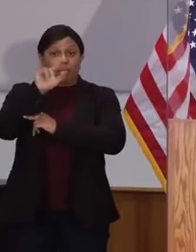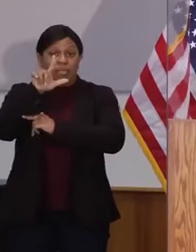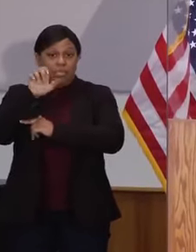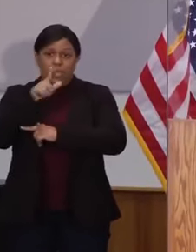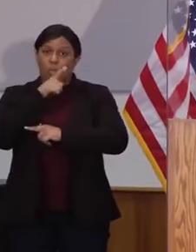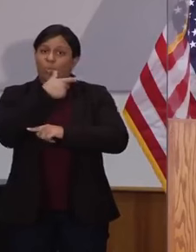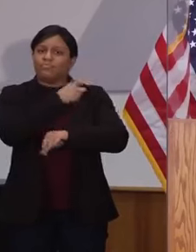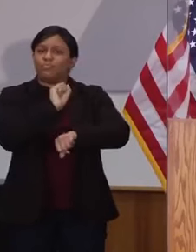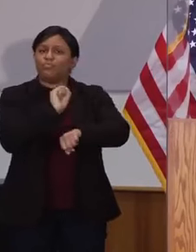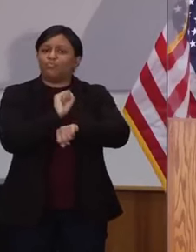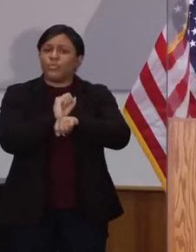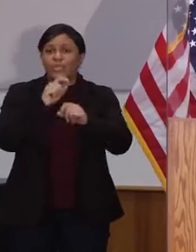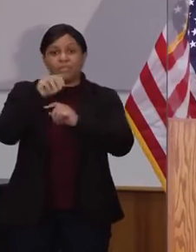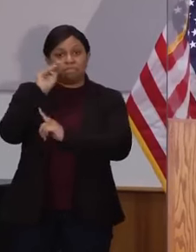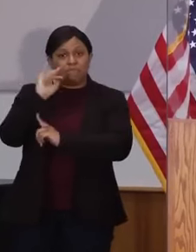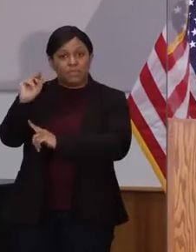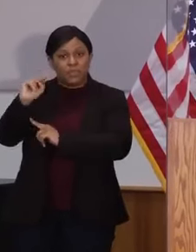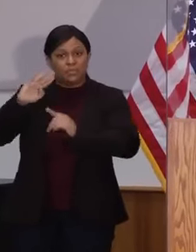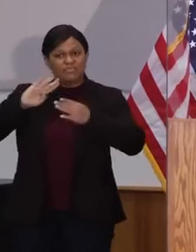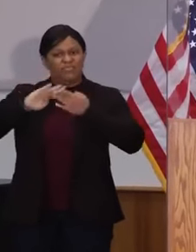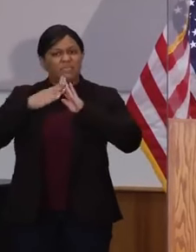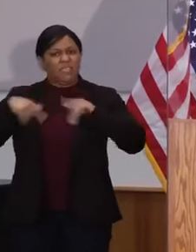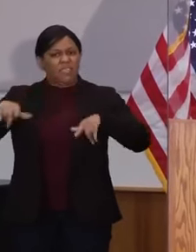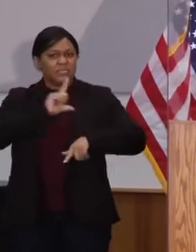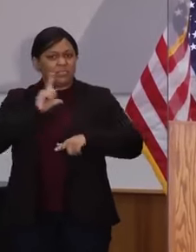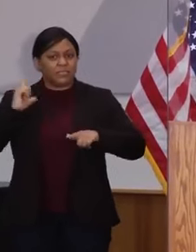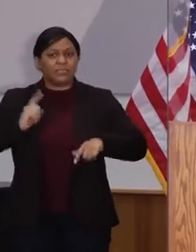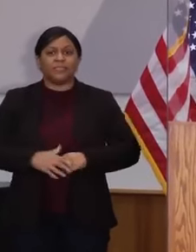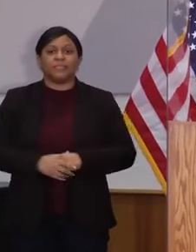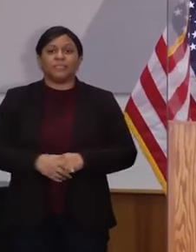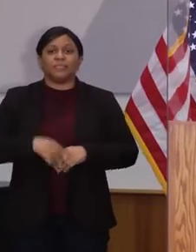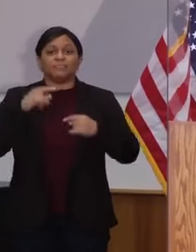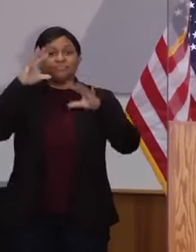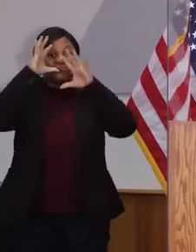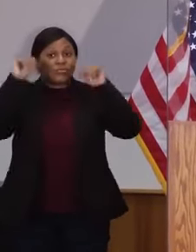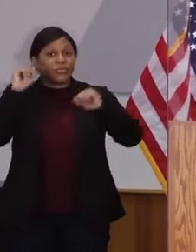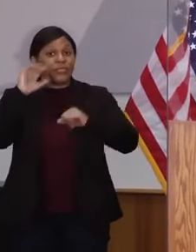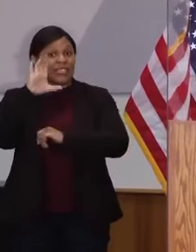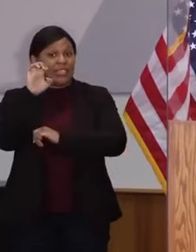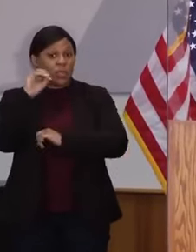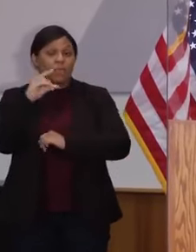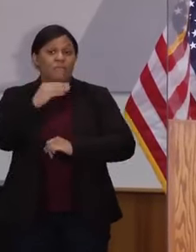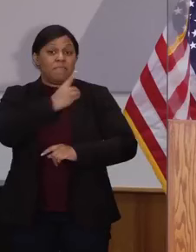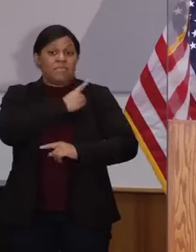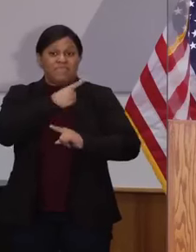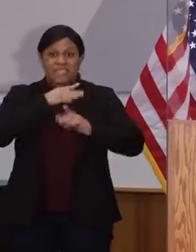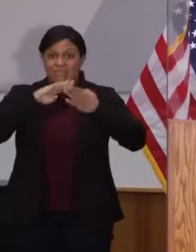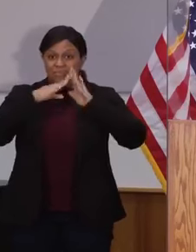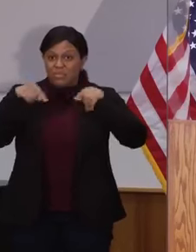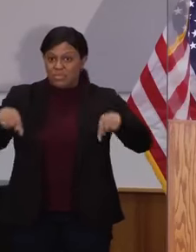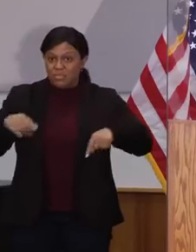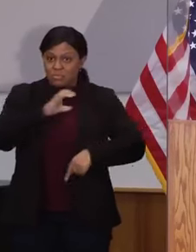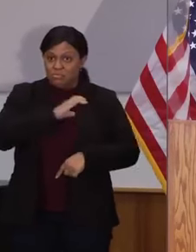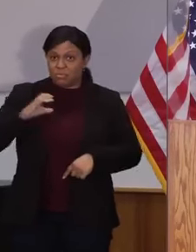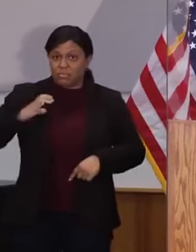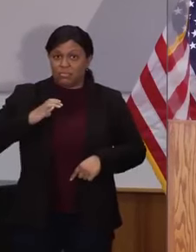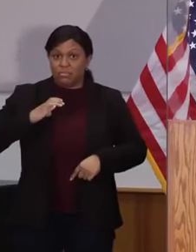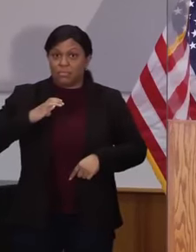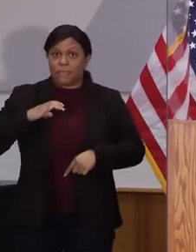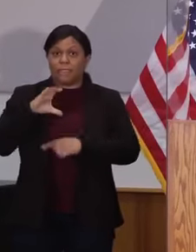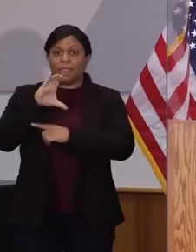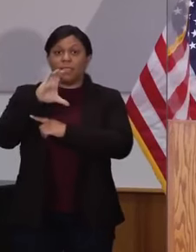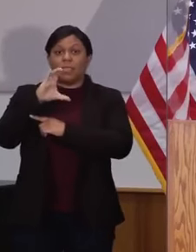Cities. And then Steve Kramer, President and CEO of Minneapolis Downtown Council. And we're here today to talk and then maybe give a